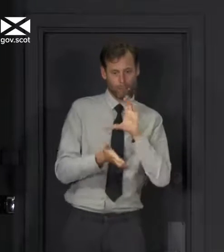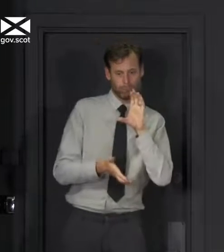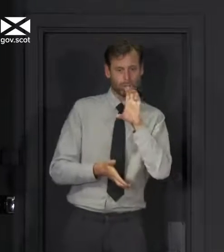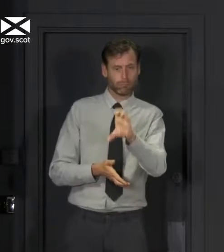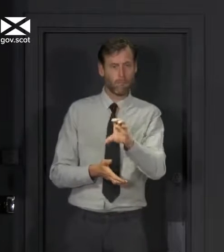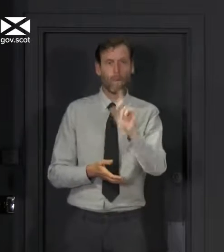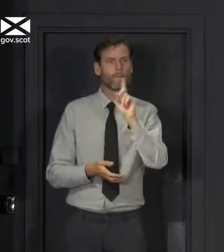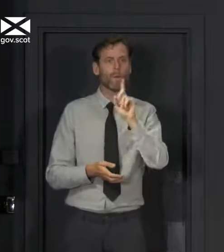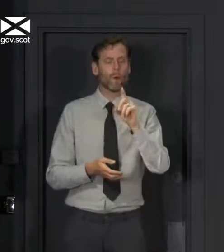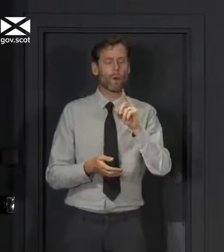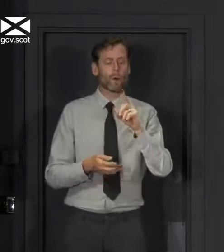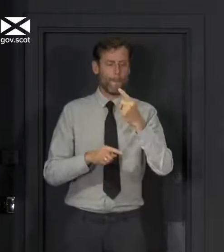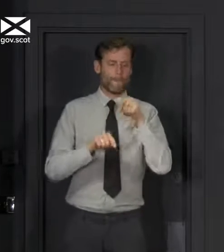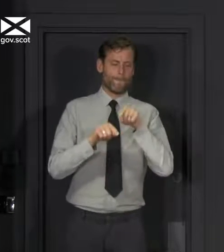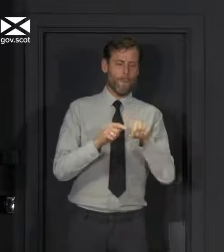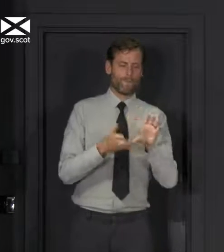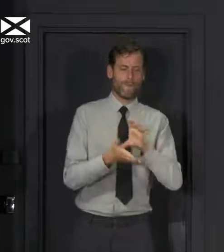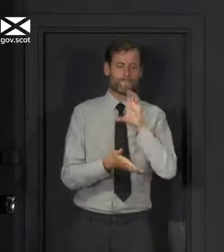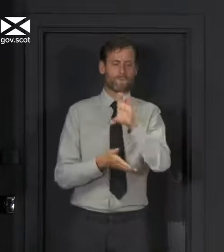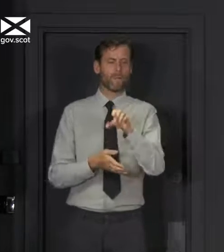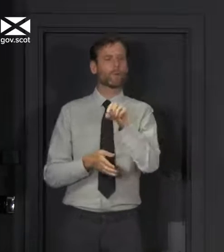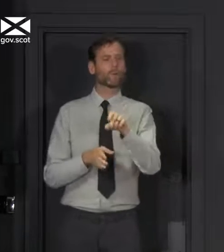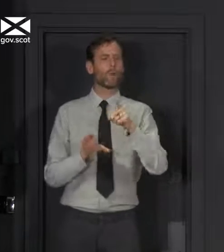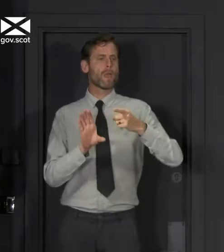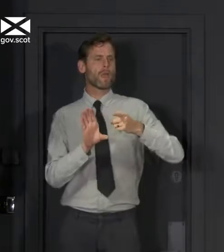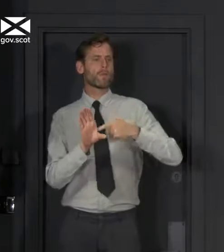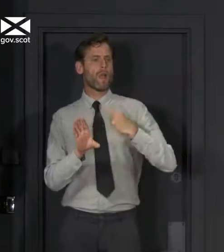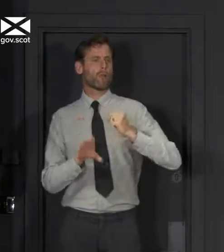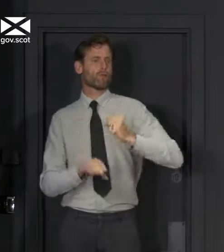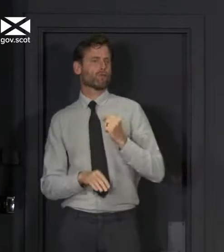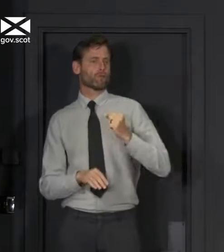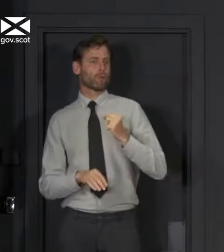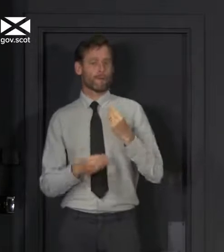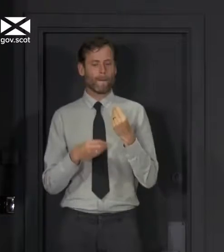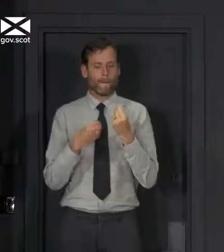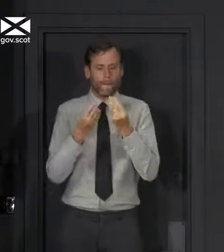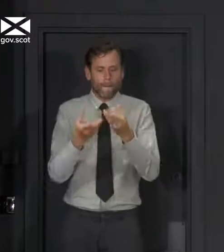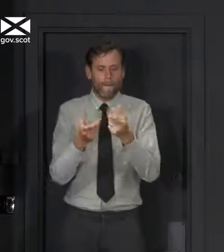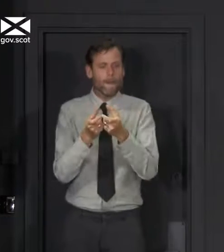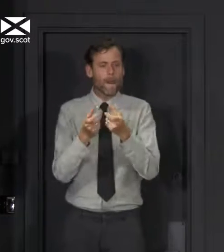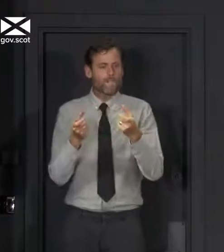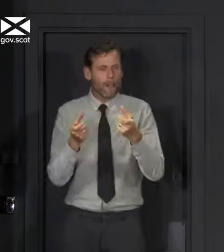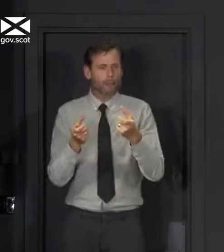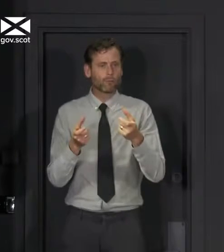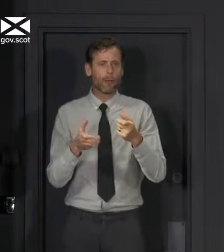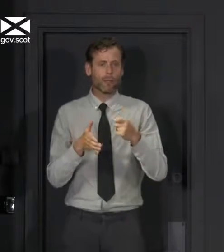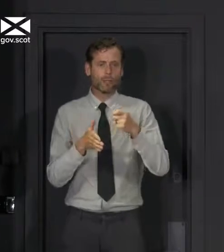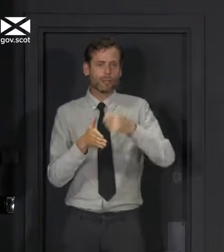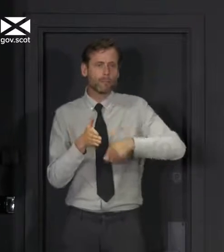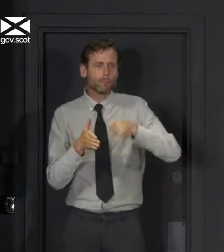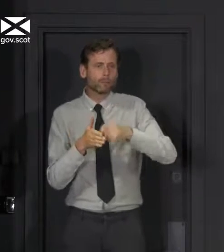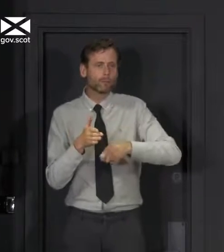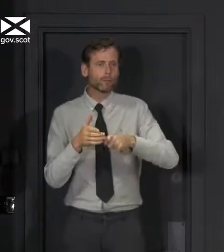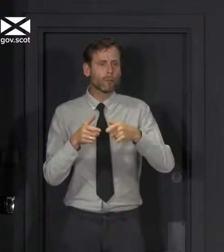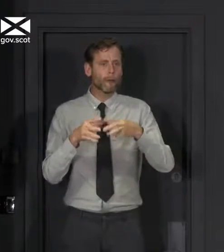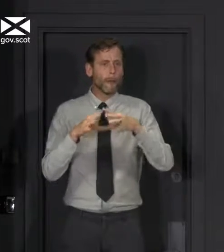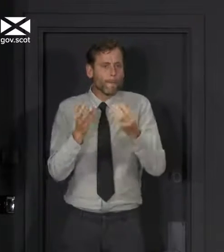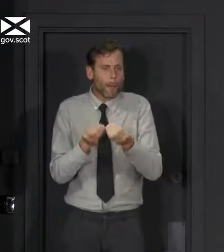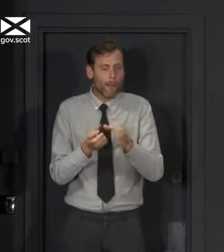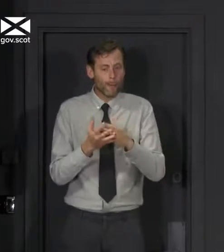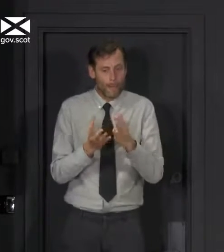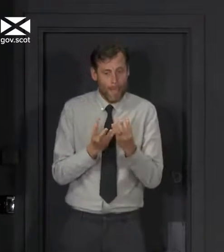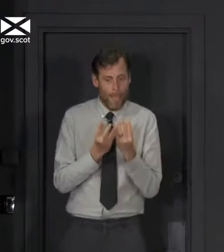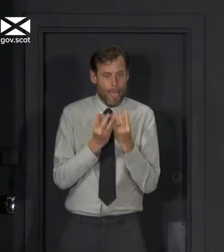Young Scot. This funding will help to provide vouchers and subscription packages to improve carers' quality of